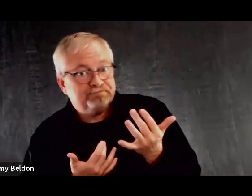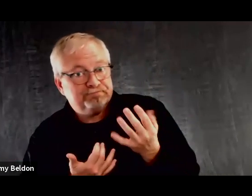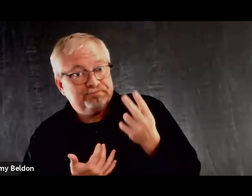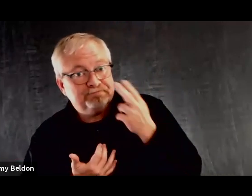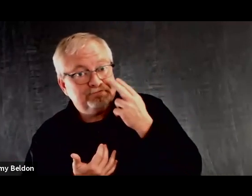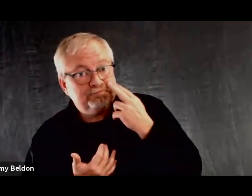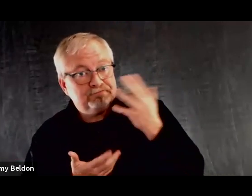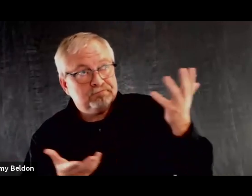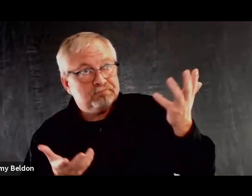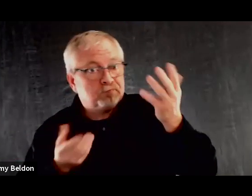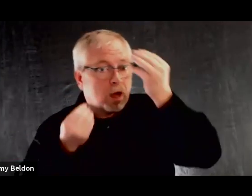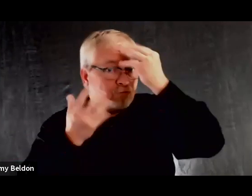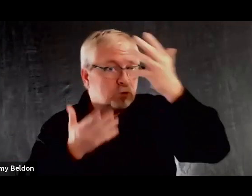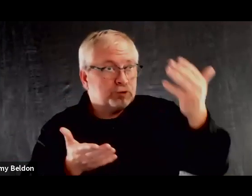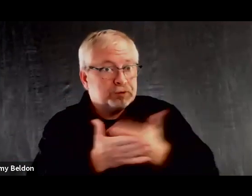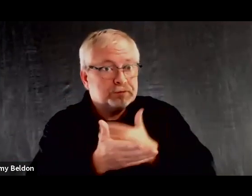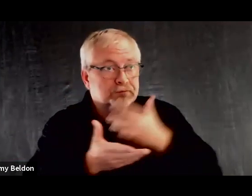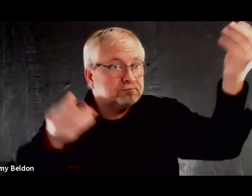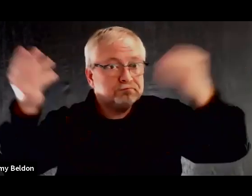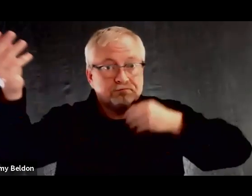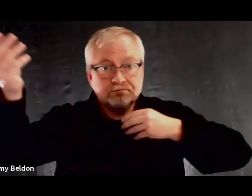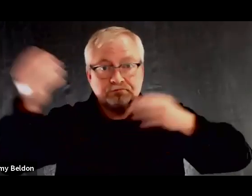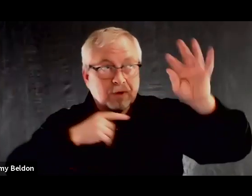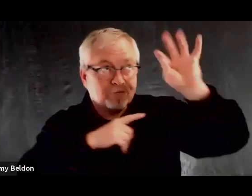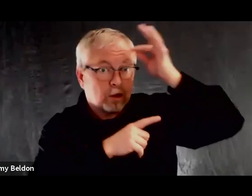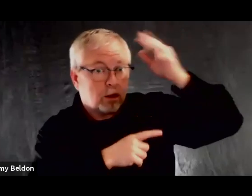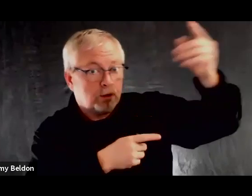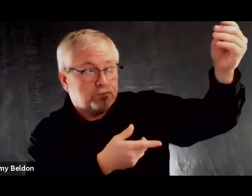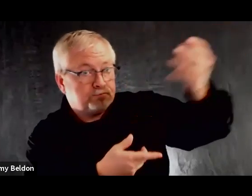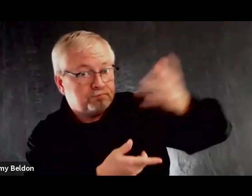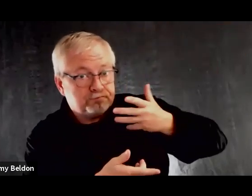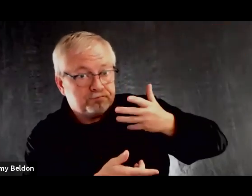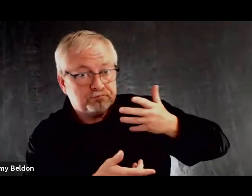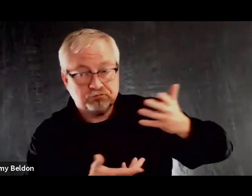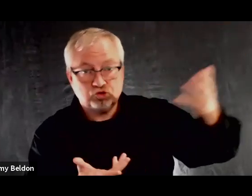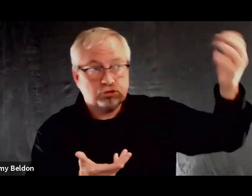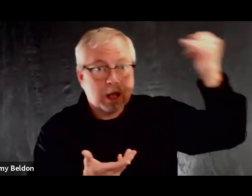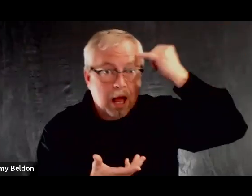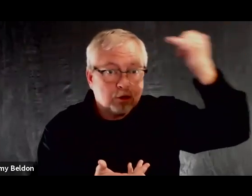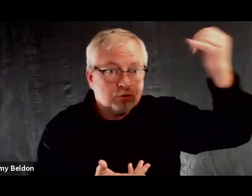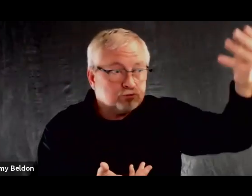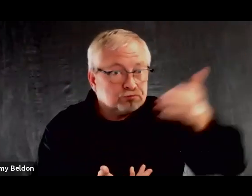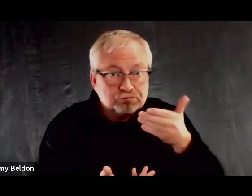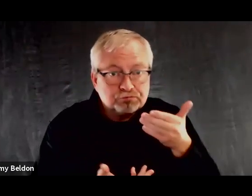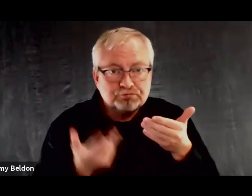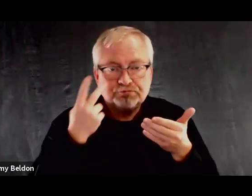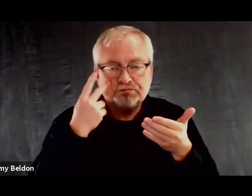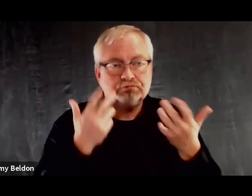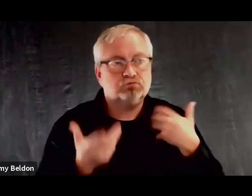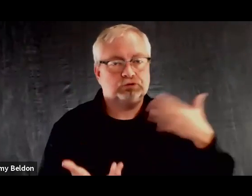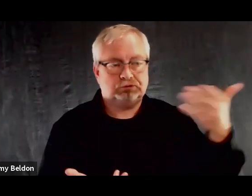federal government may suggest that we look at as we're considering those things at a state and regional level.